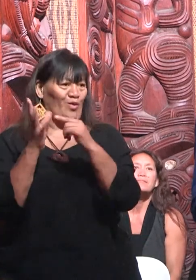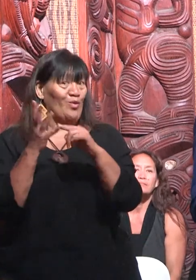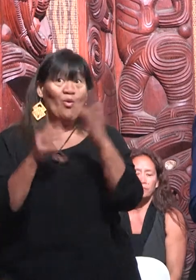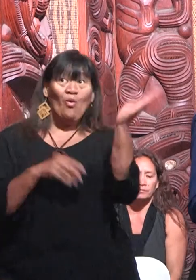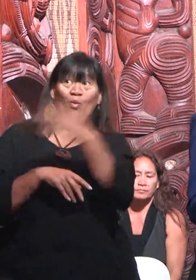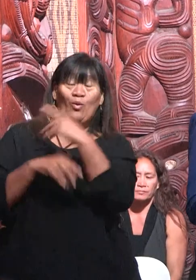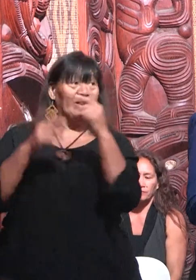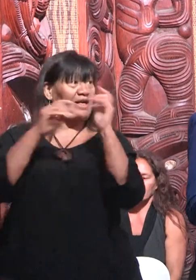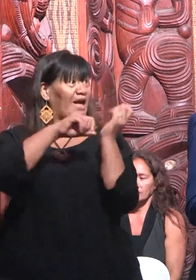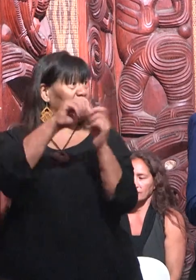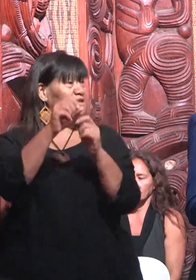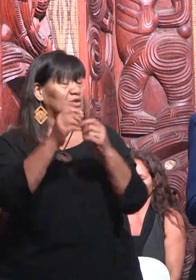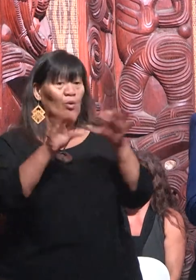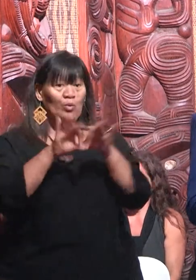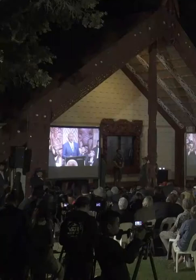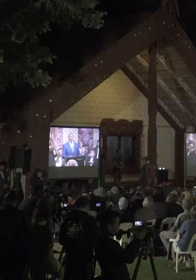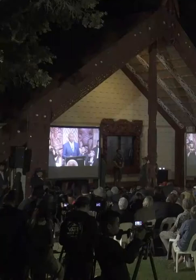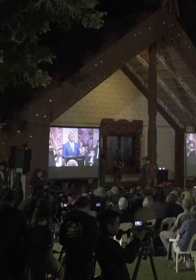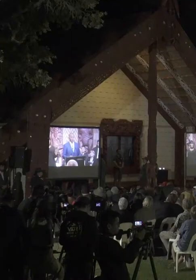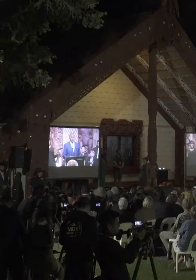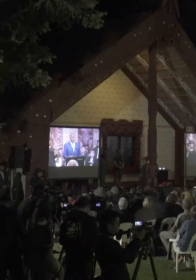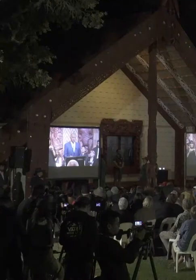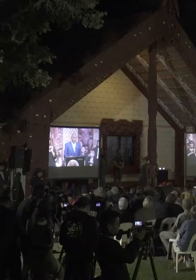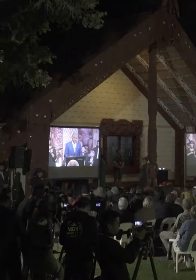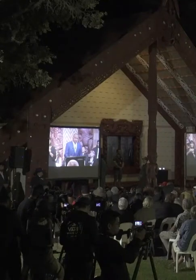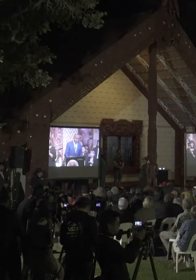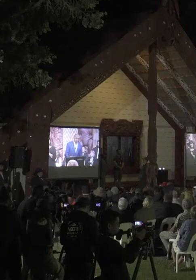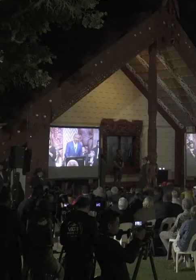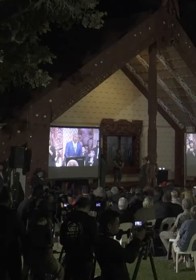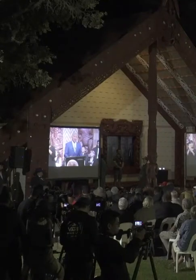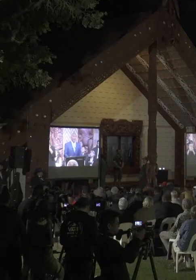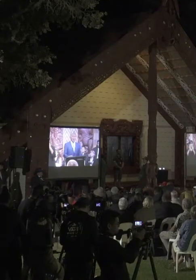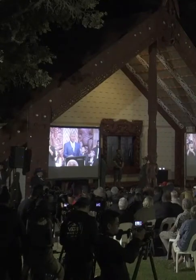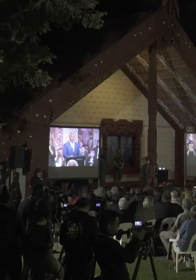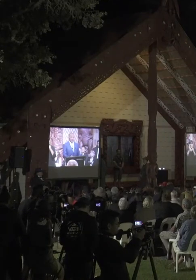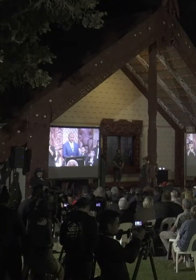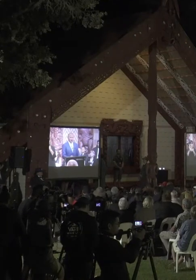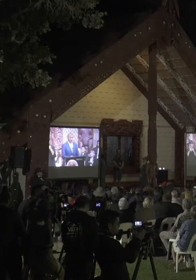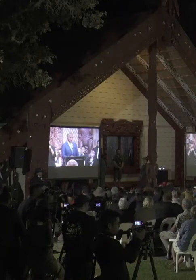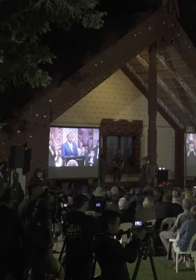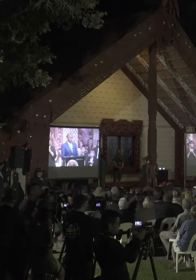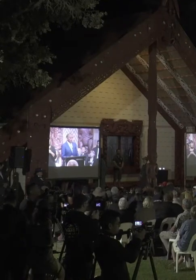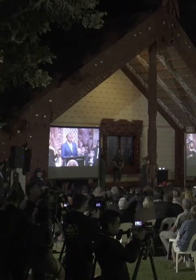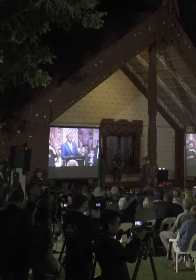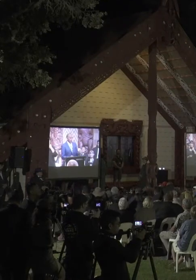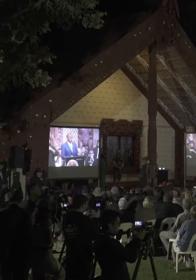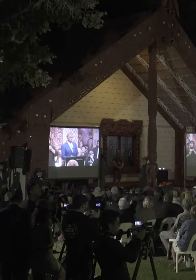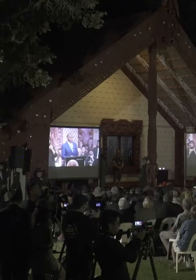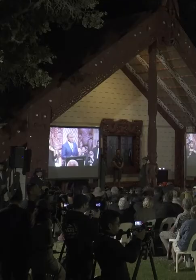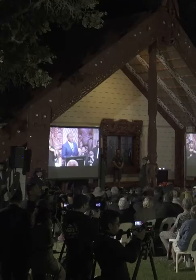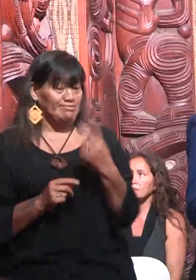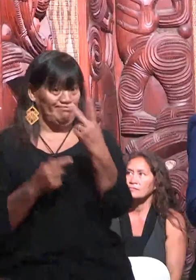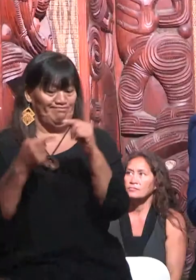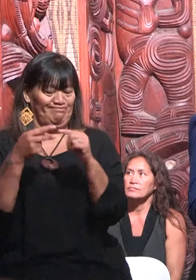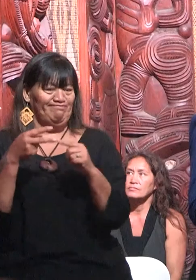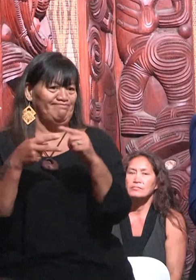carvings, and this timber was carved at Motutau. And I raised that fact because for